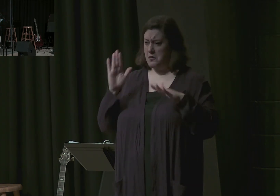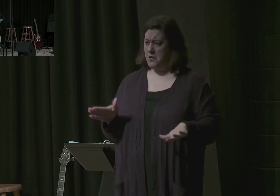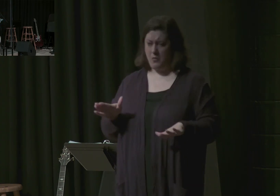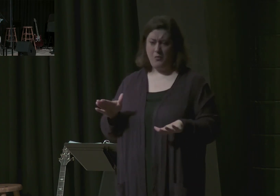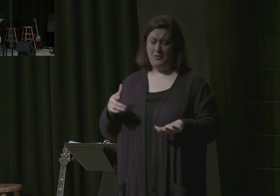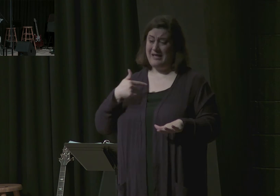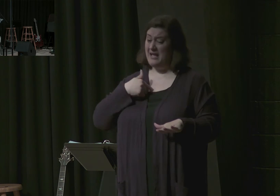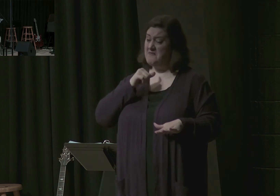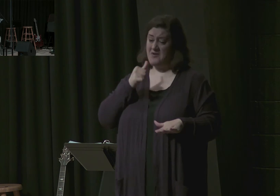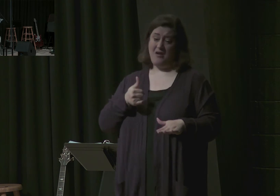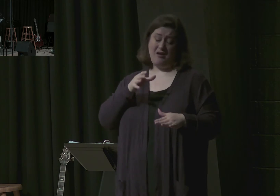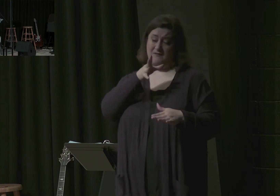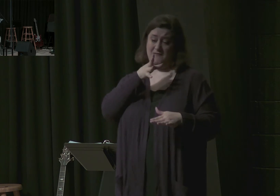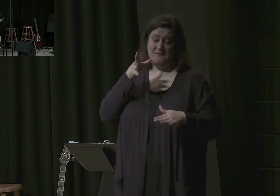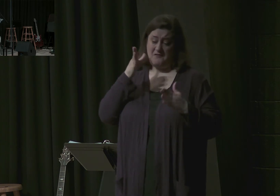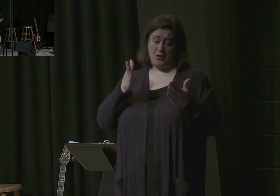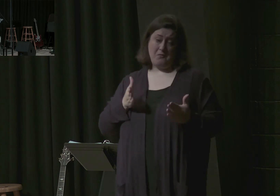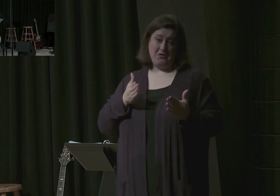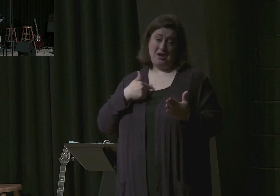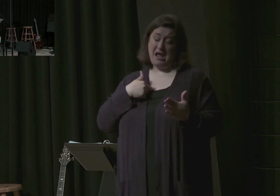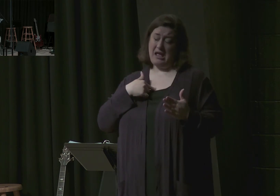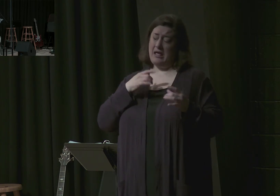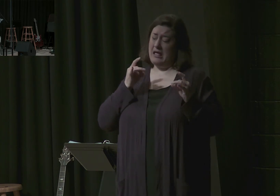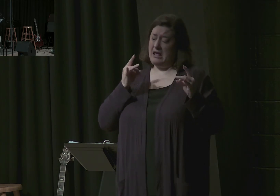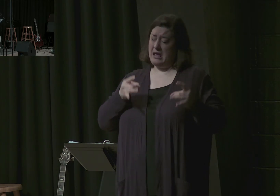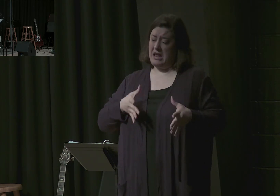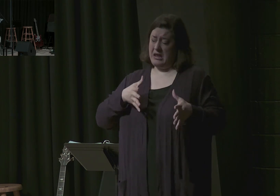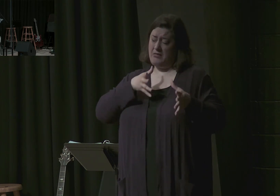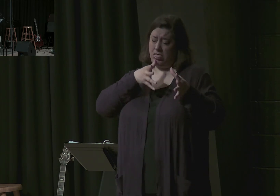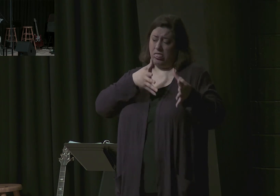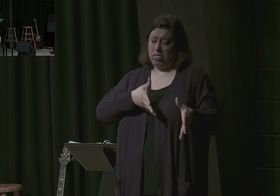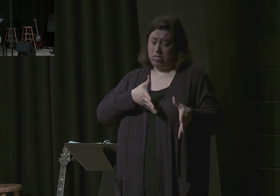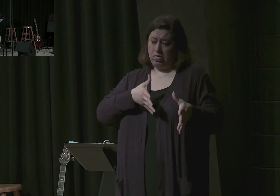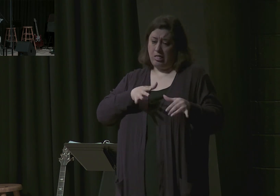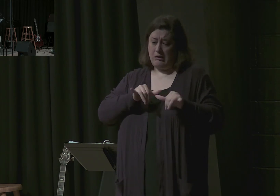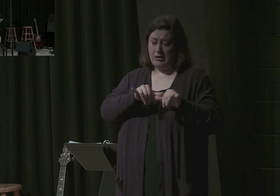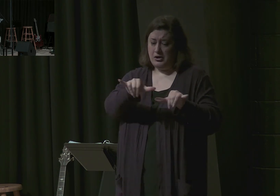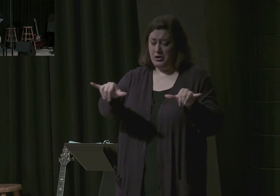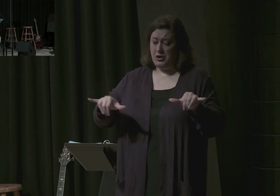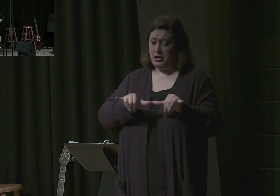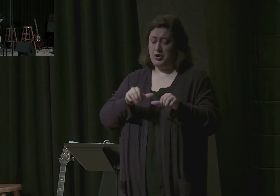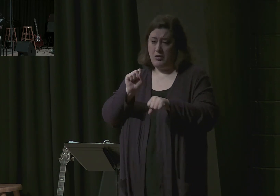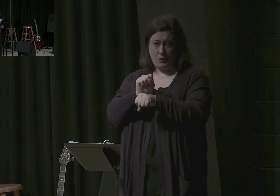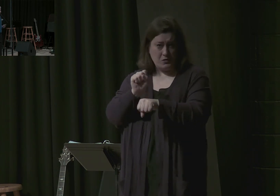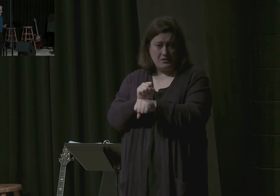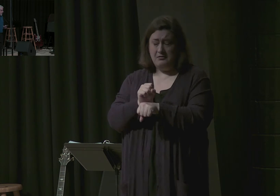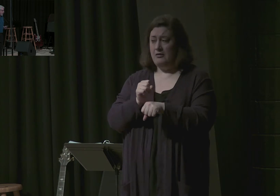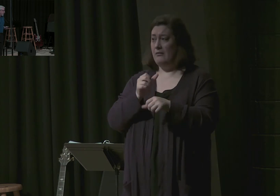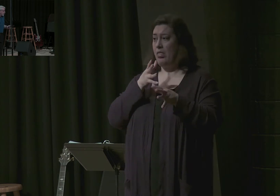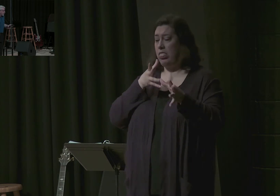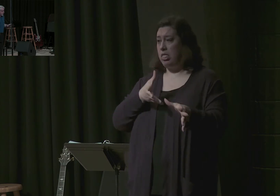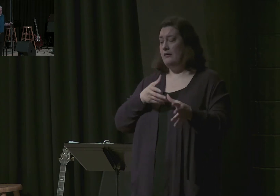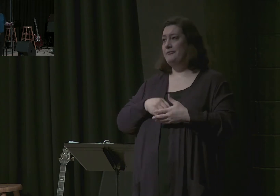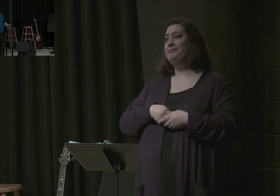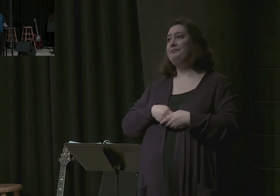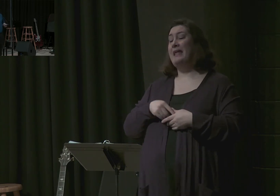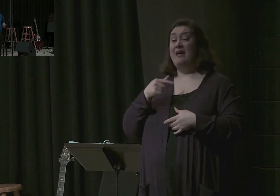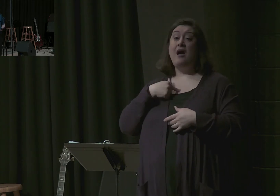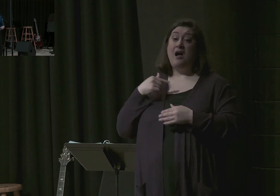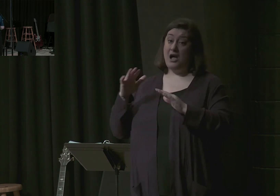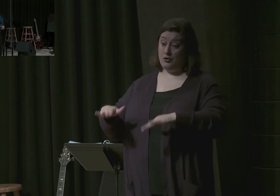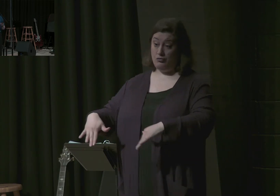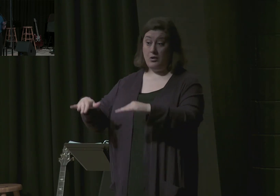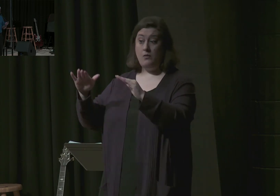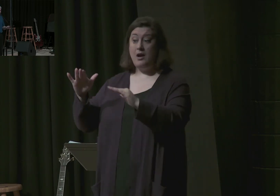And I'm not going to pretend to be a farmer. In fact, I hate yard work. I grew up with